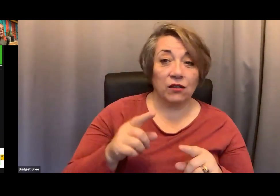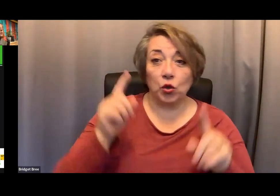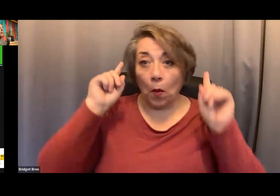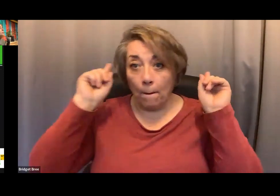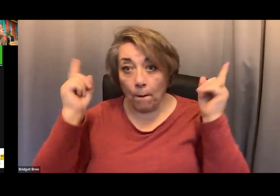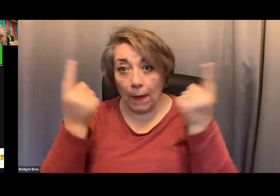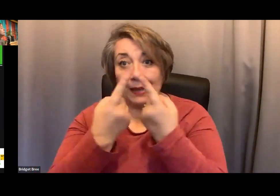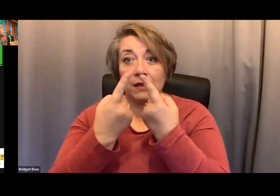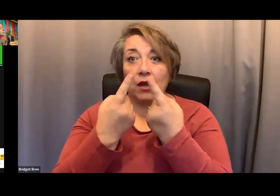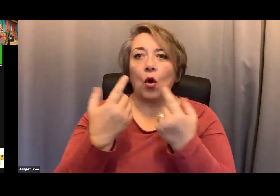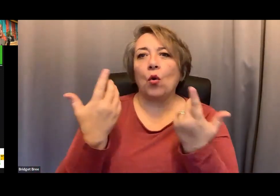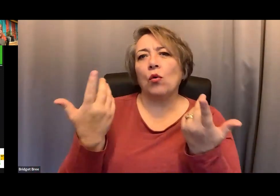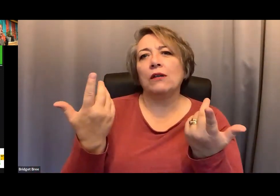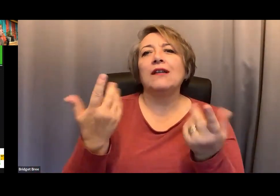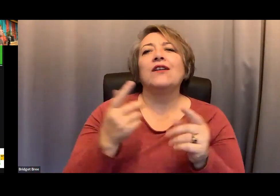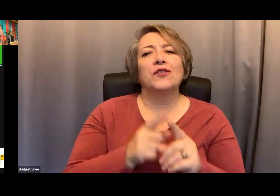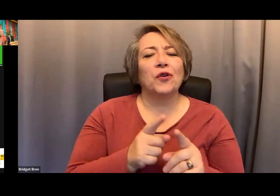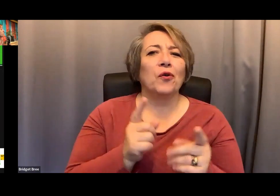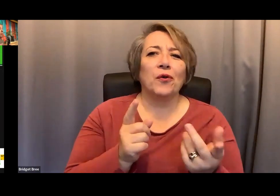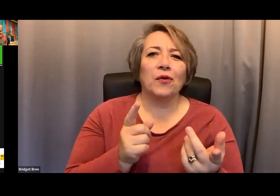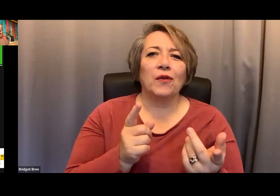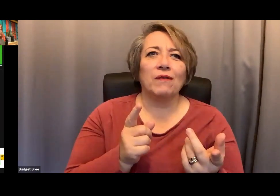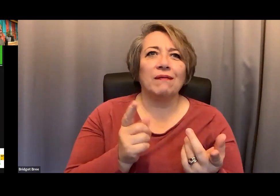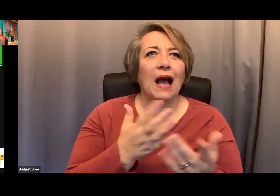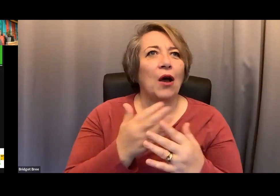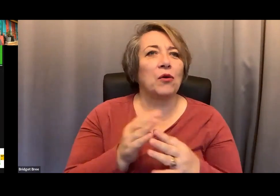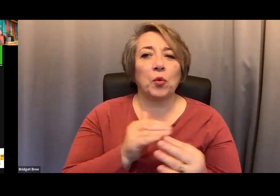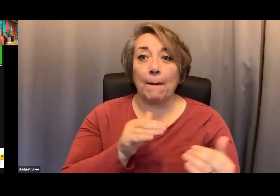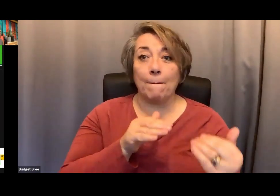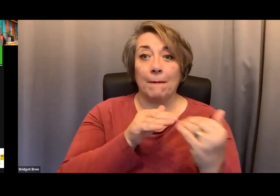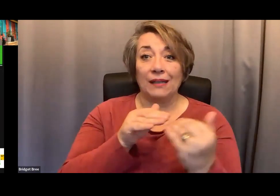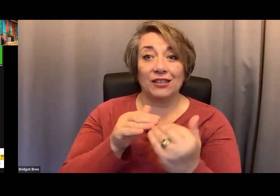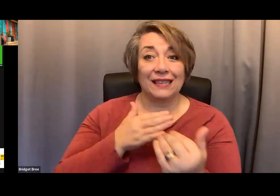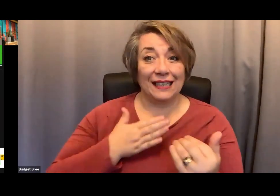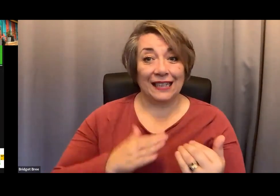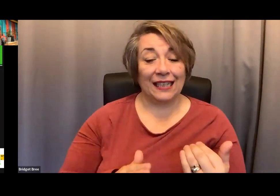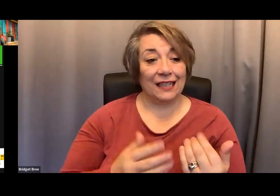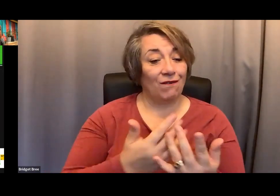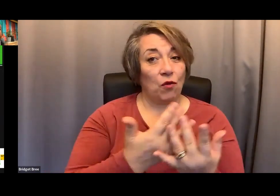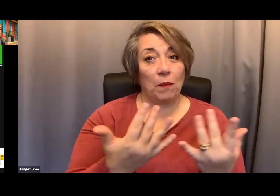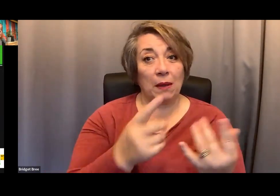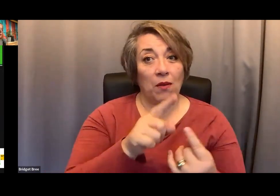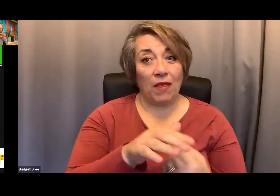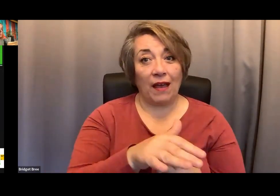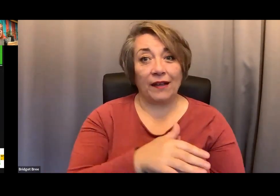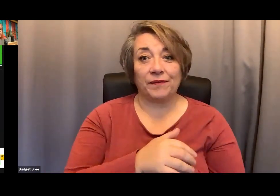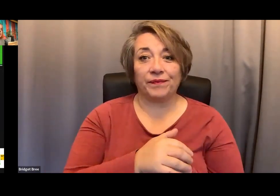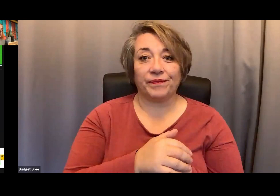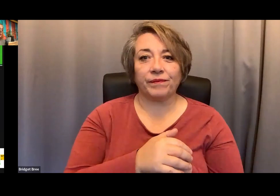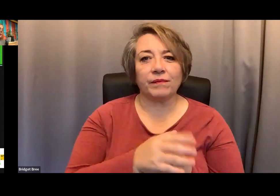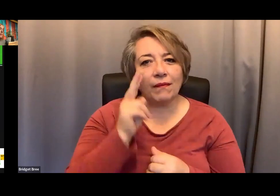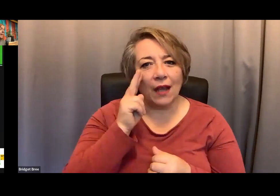So we're looking at meeting the needs of all people, looking at all of these dimensions, these white icons on the